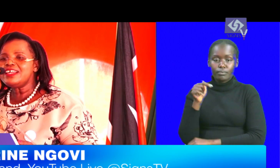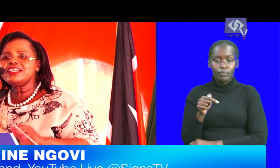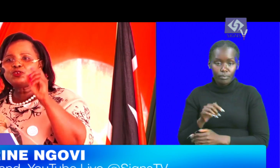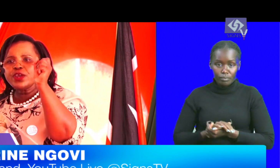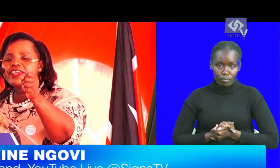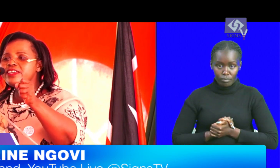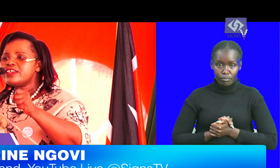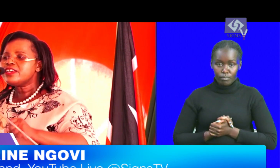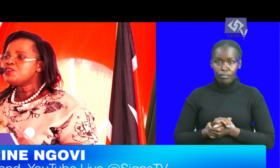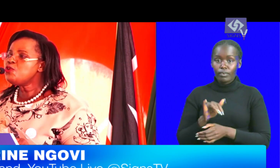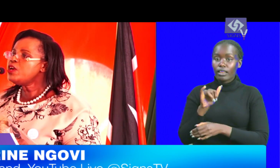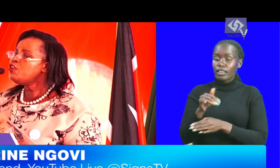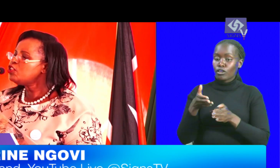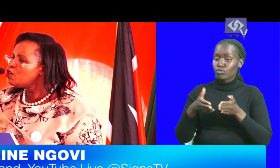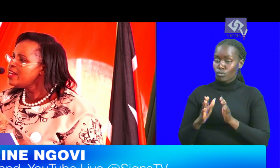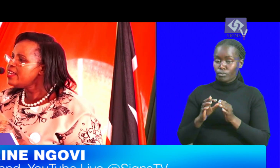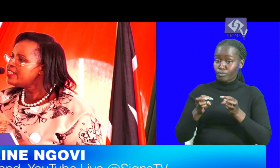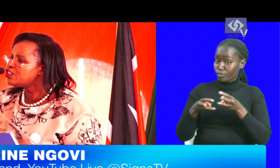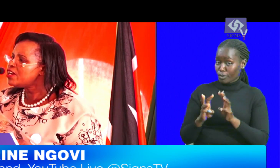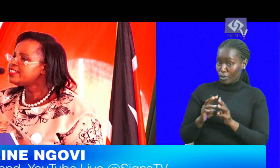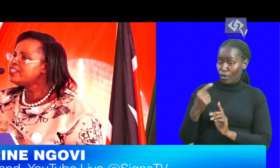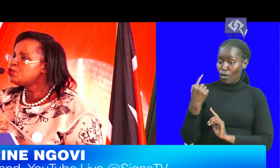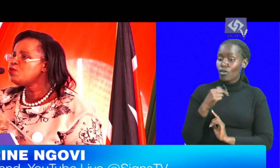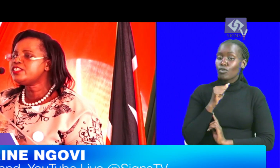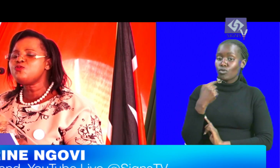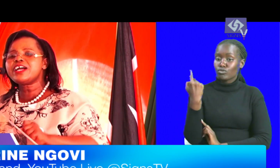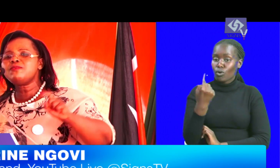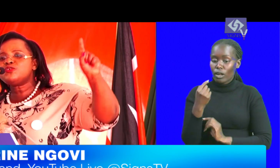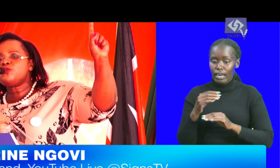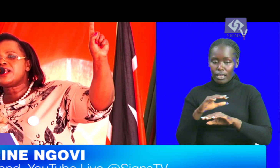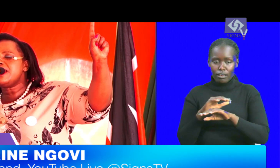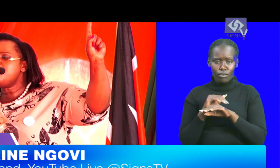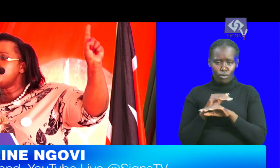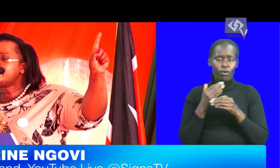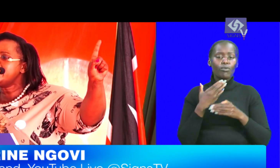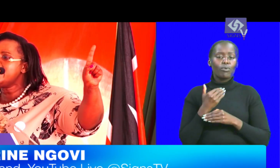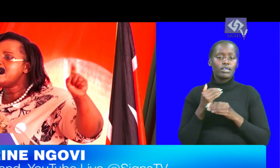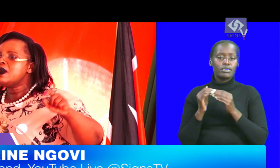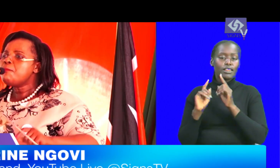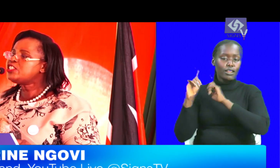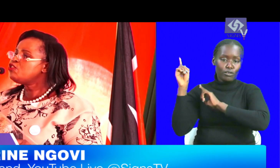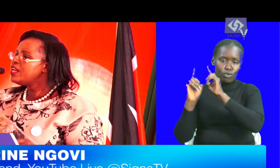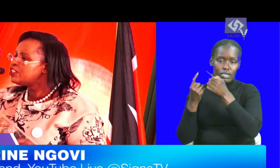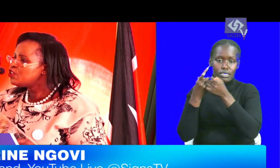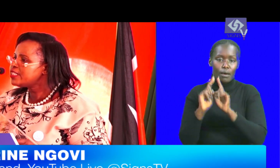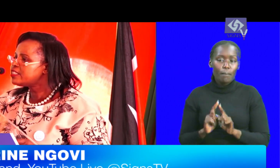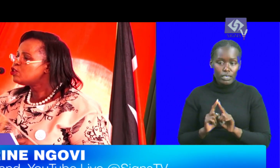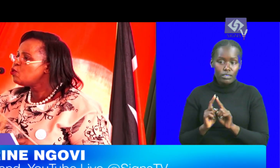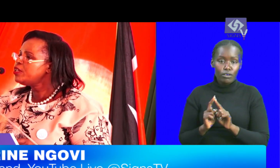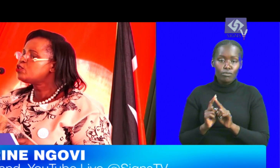That way, you will not only attract the tourists who come to climb Mount Kenya, but you'll attract tourists who